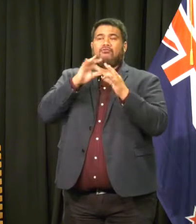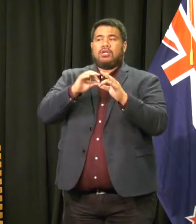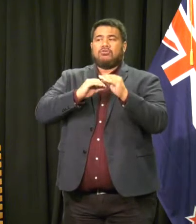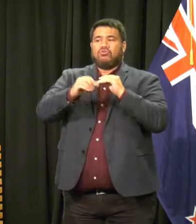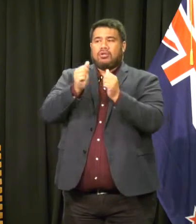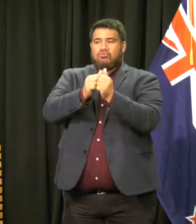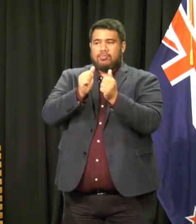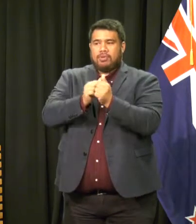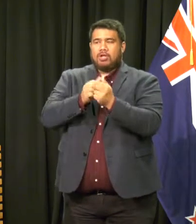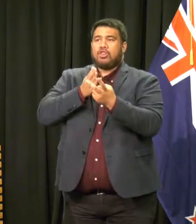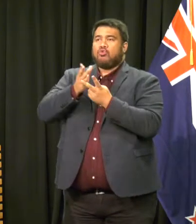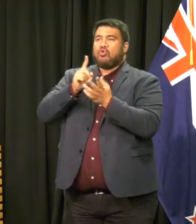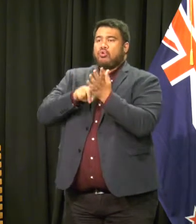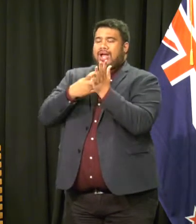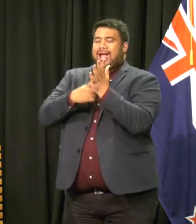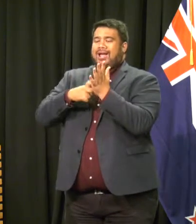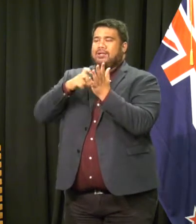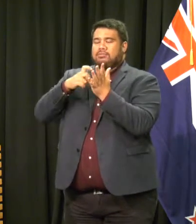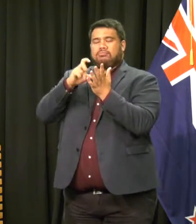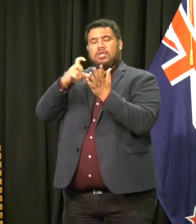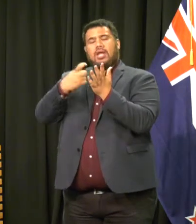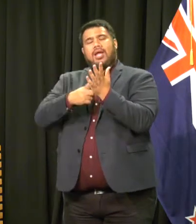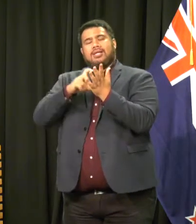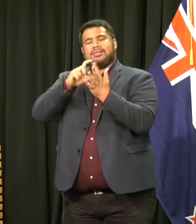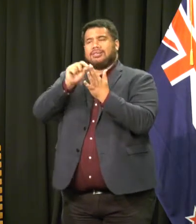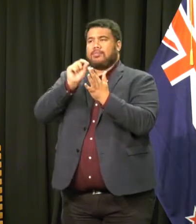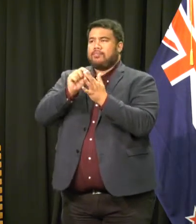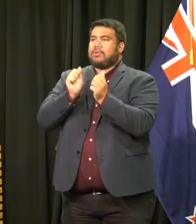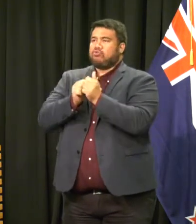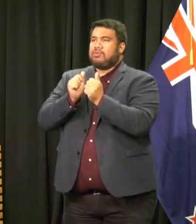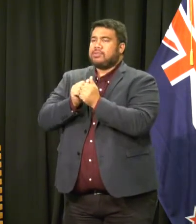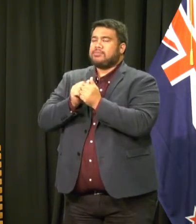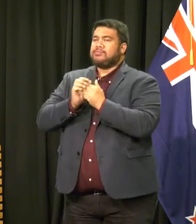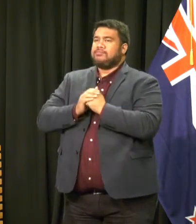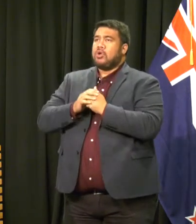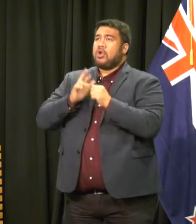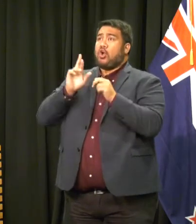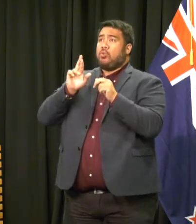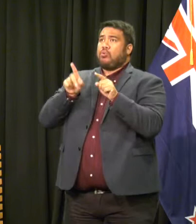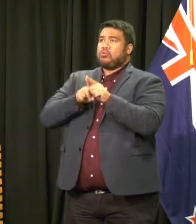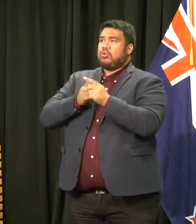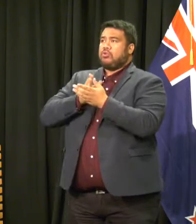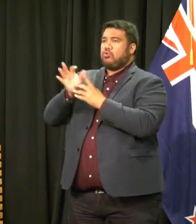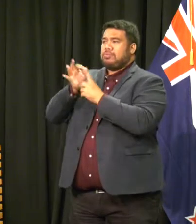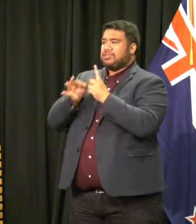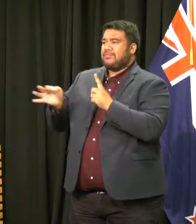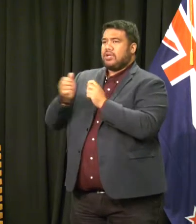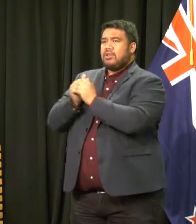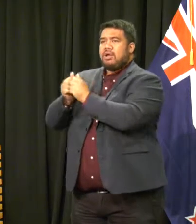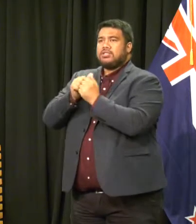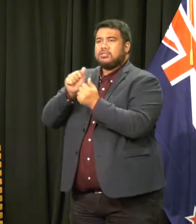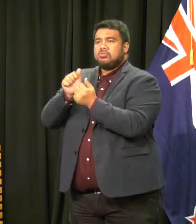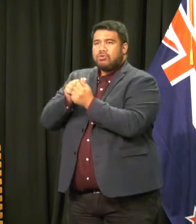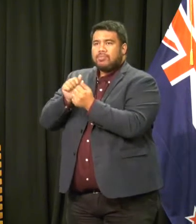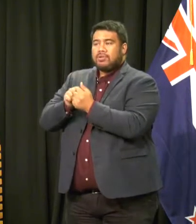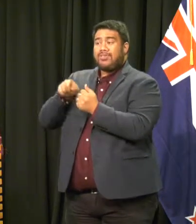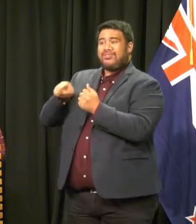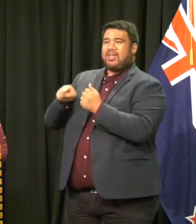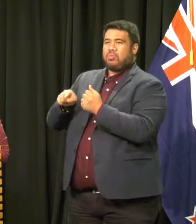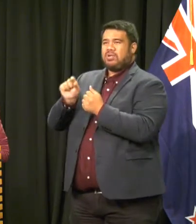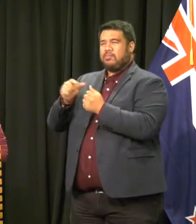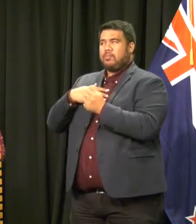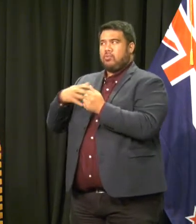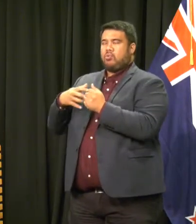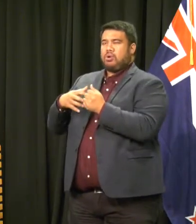of the RCEP agreement, with hopefully through the Pacific Alliance agreement as well, although that one's been